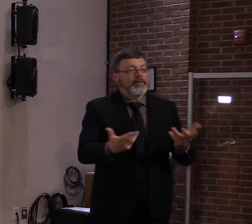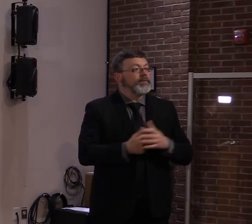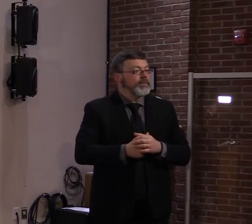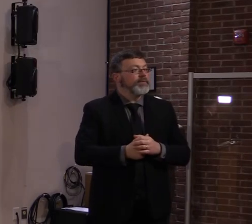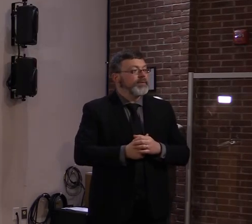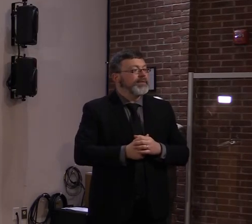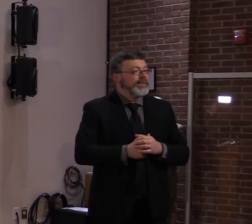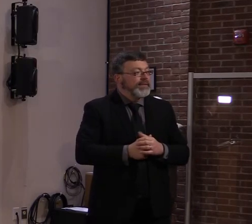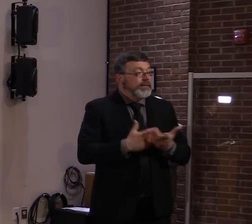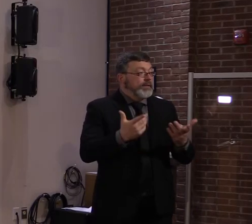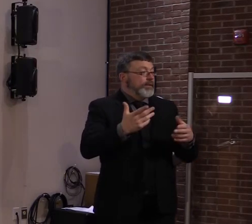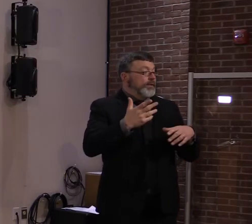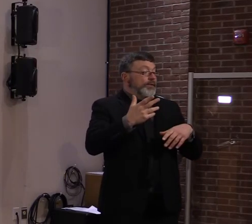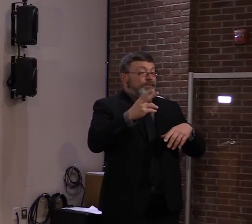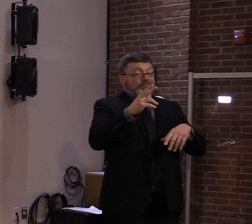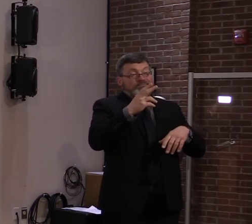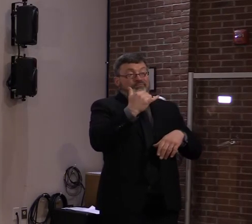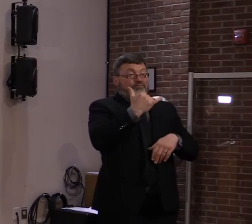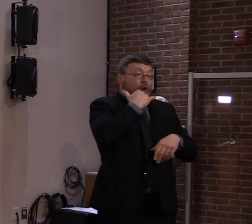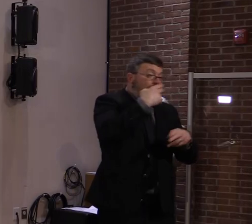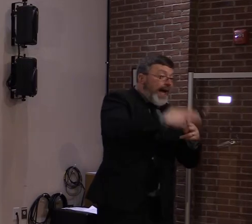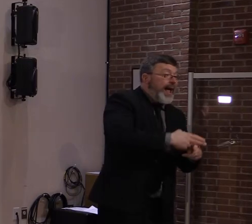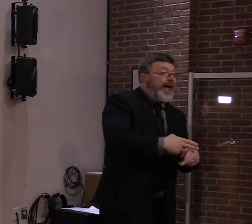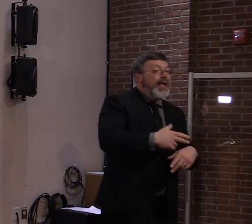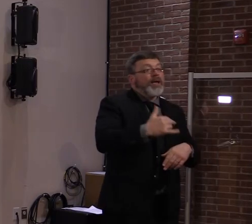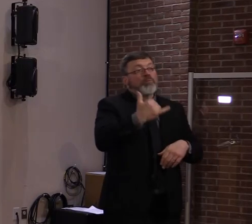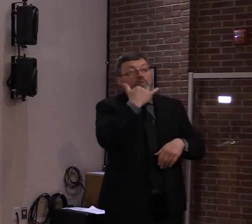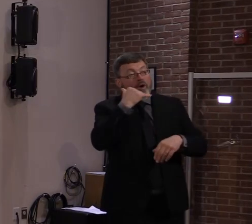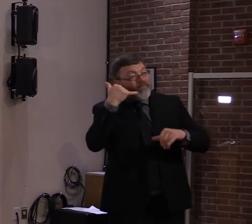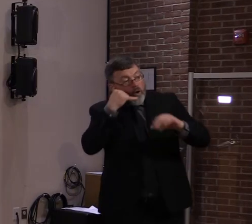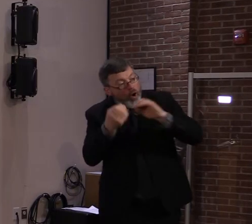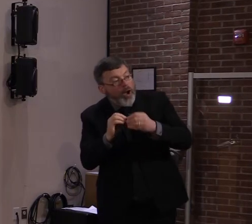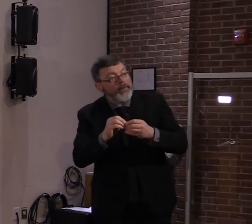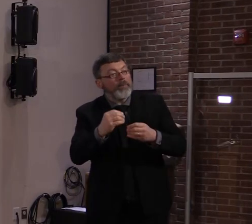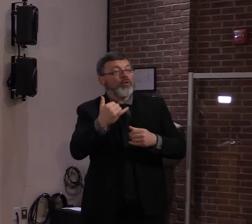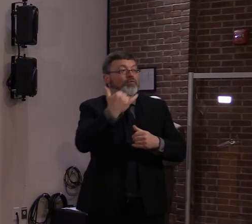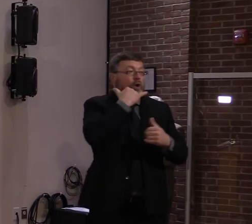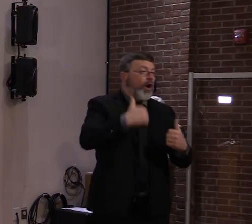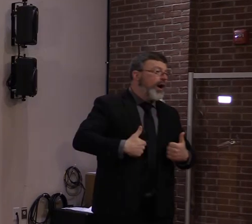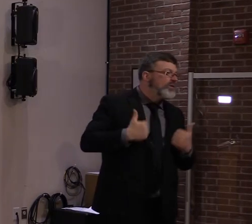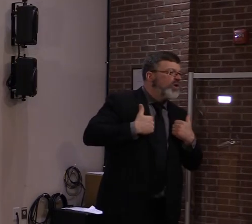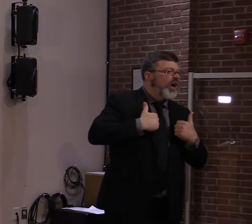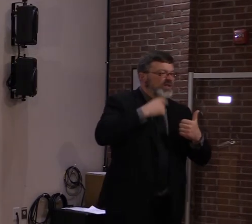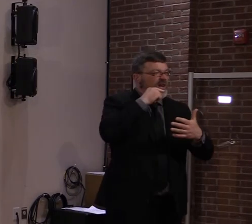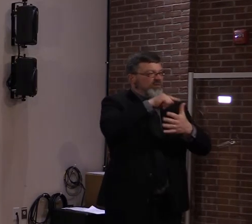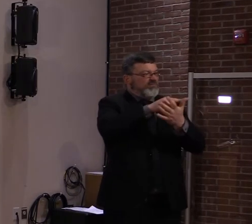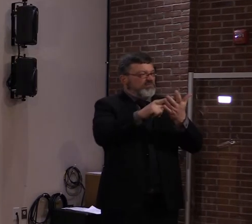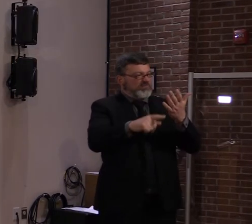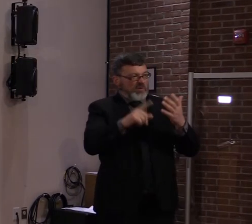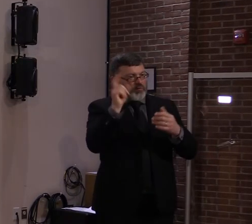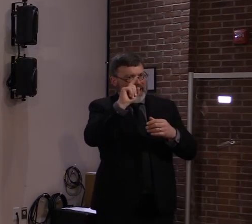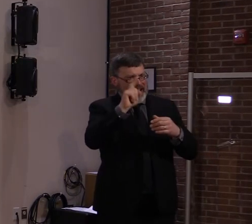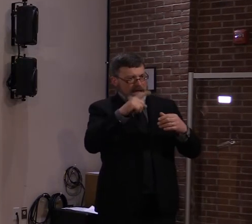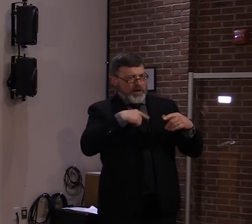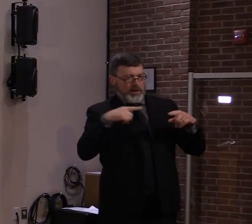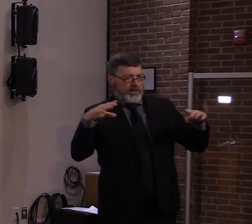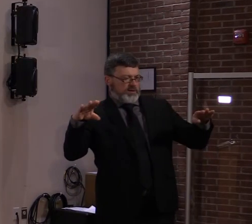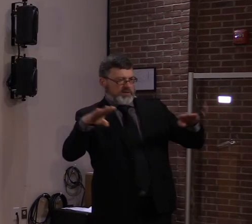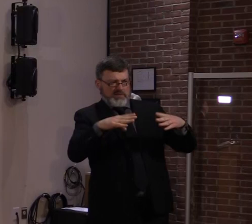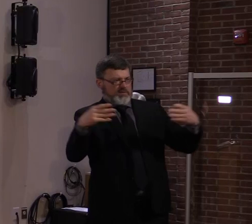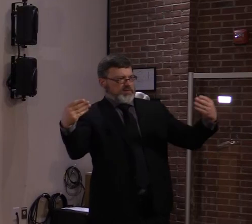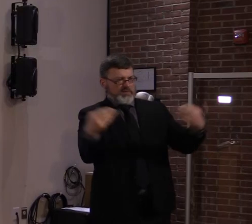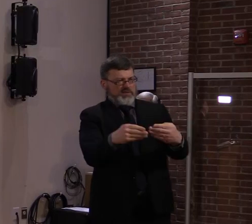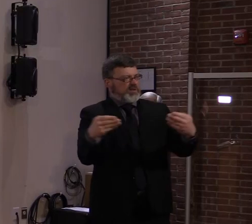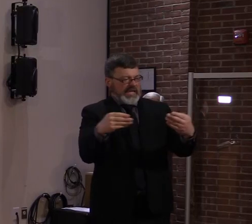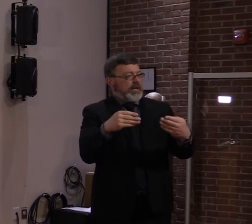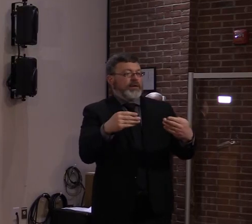numbers, any data point that they think we're going to cross-check against, they will use that in the system so that it